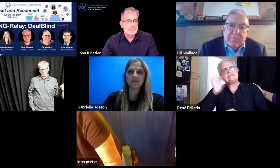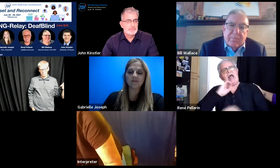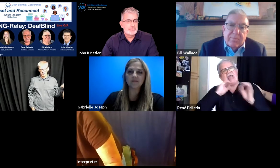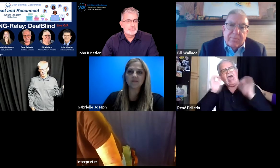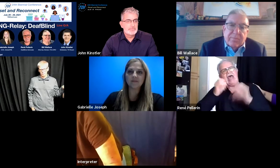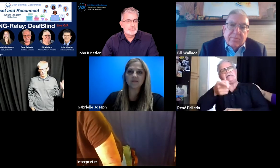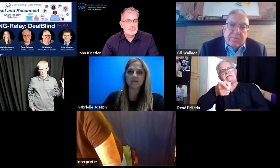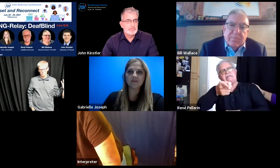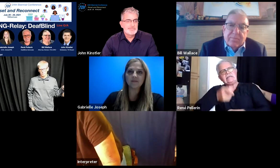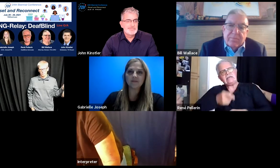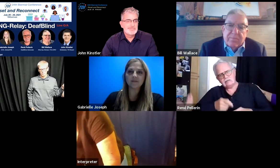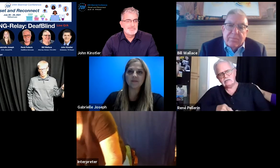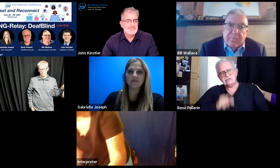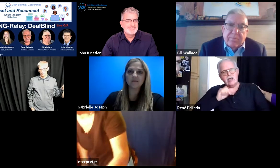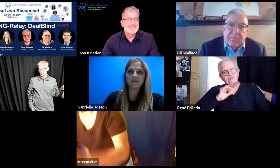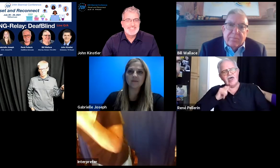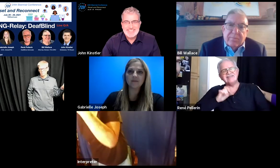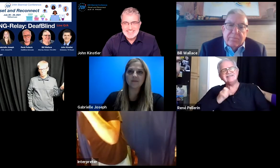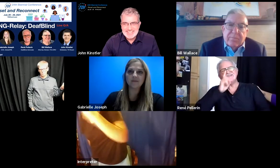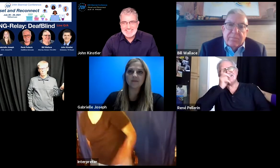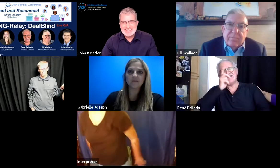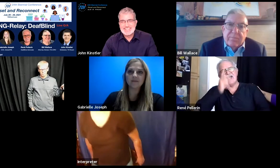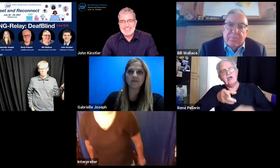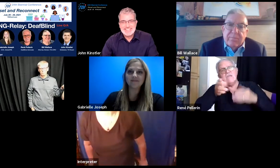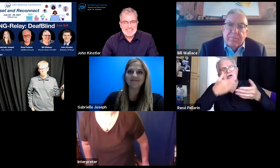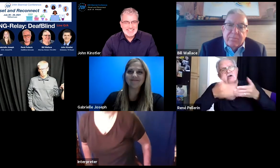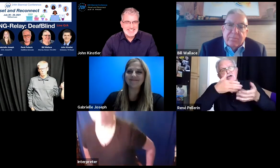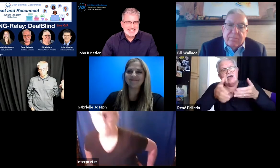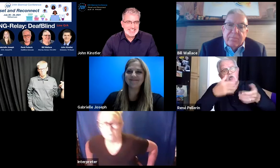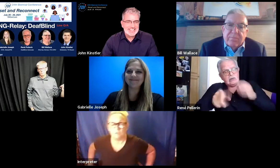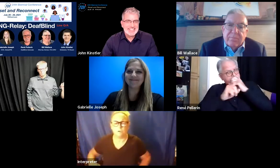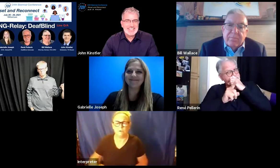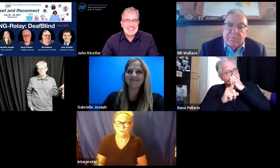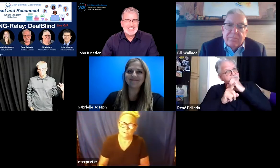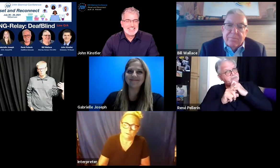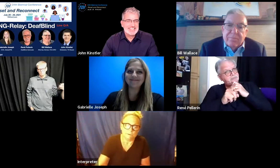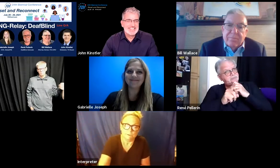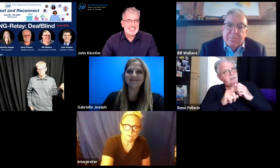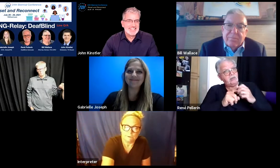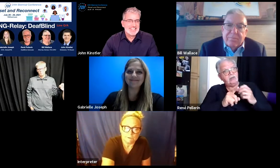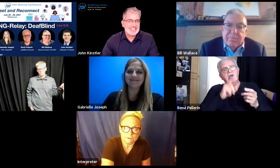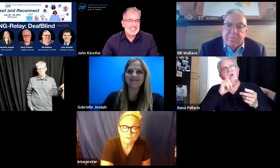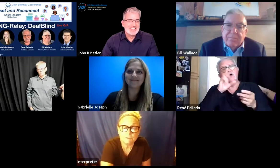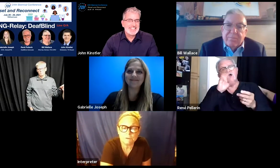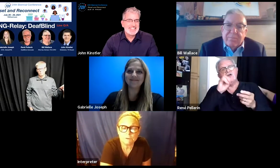like Global Ventures, they should provide those products for free, but they don't.